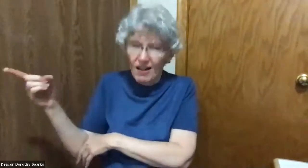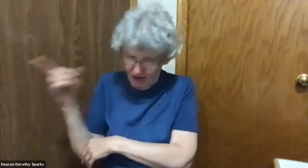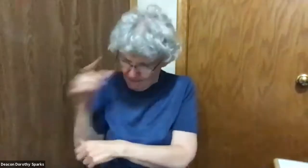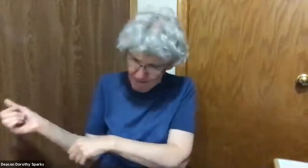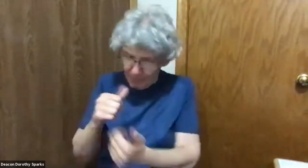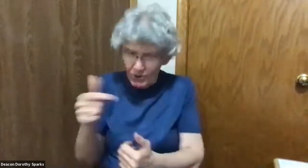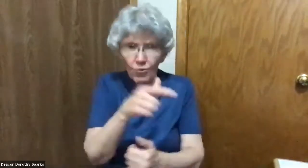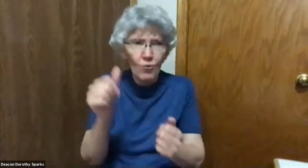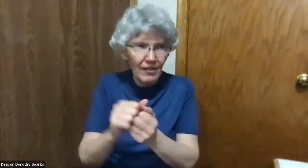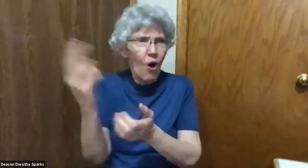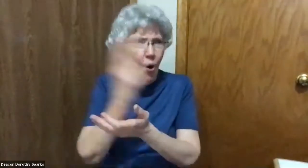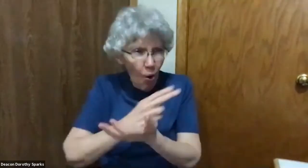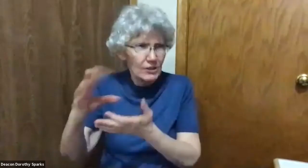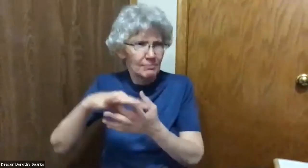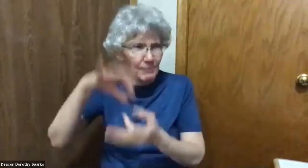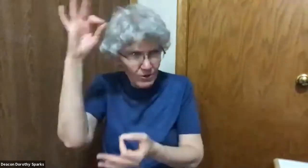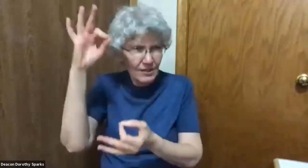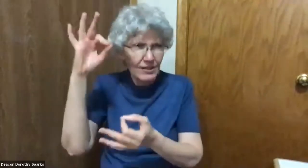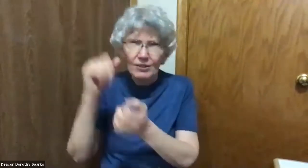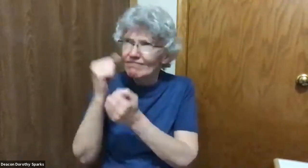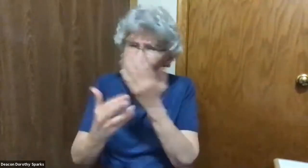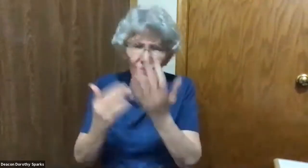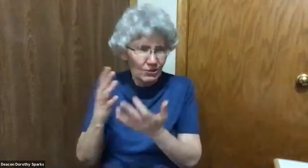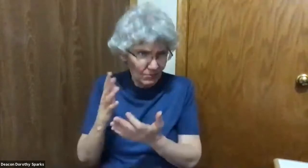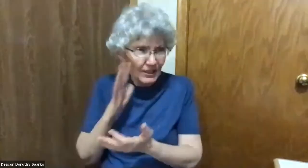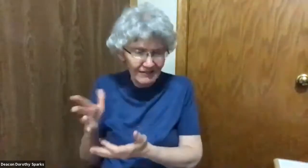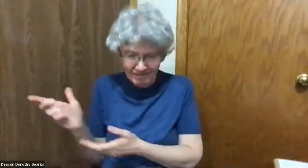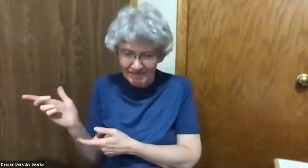But someone more powerful is going to come.